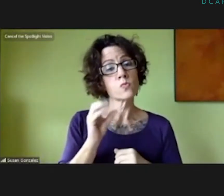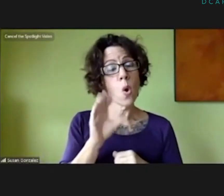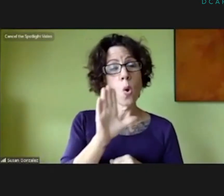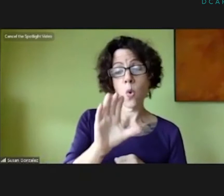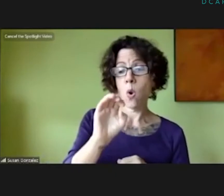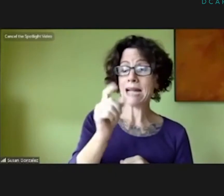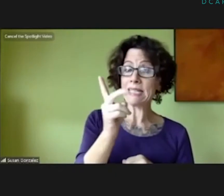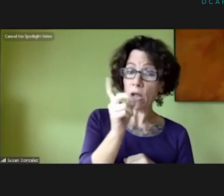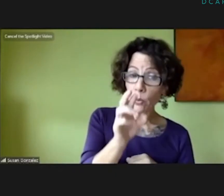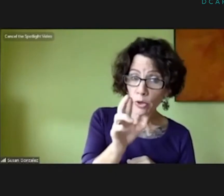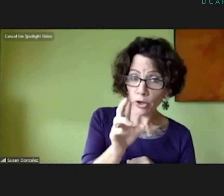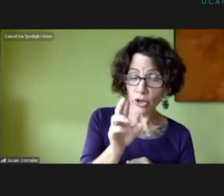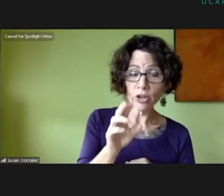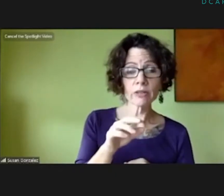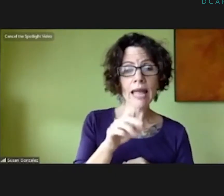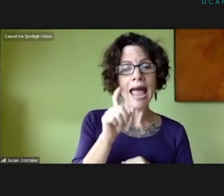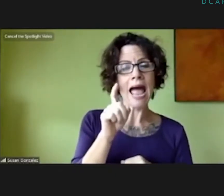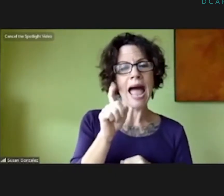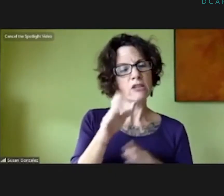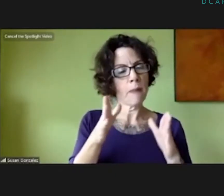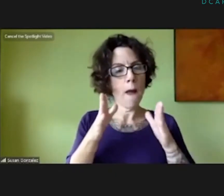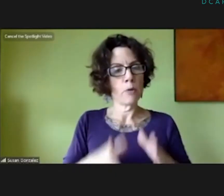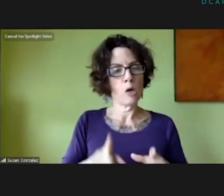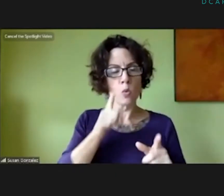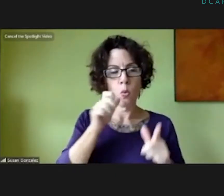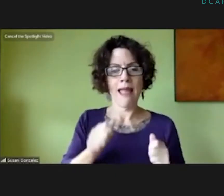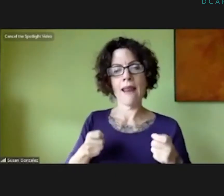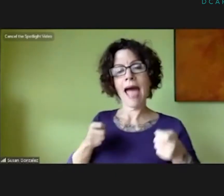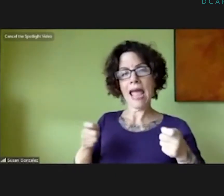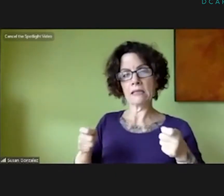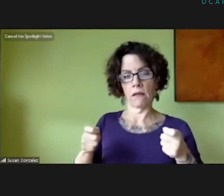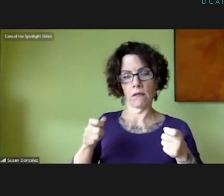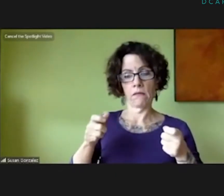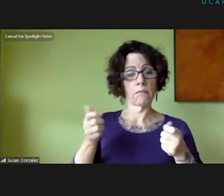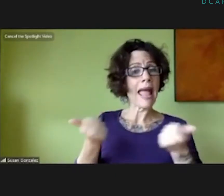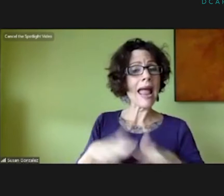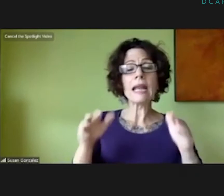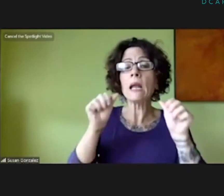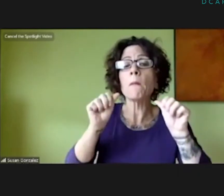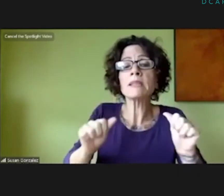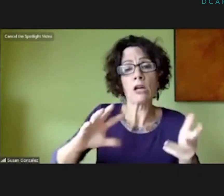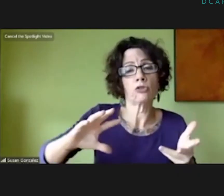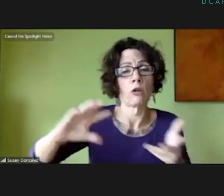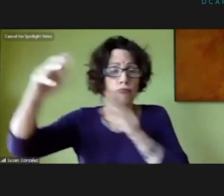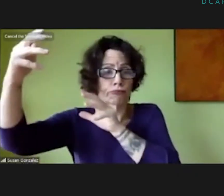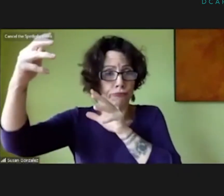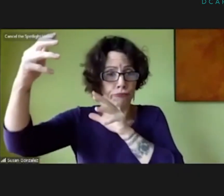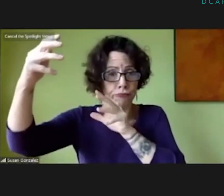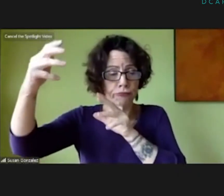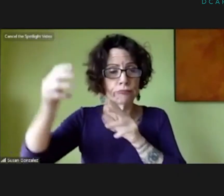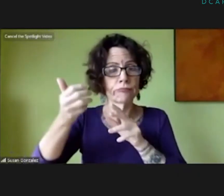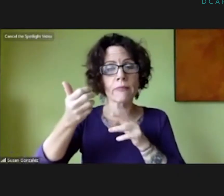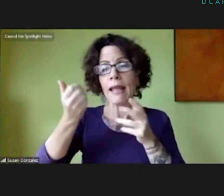That's just an impact that happens after somebody passes away, unfortunately. Your executor